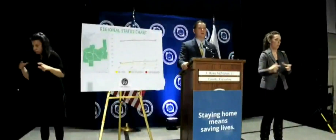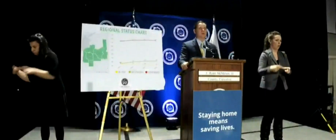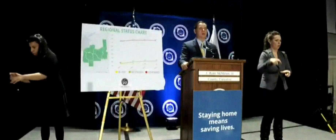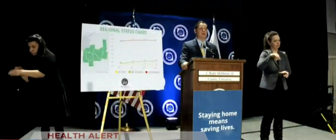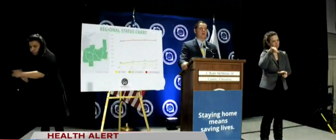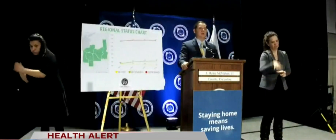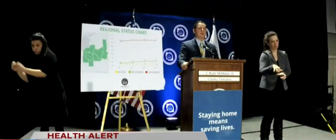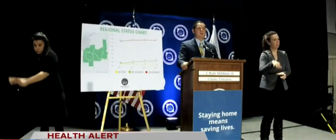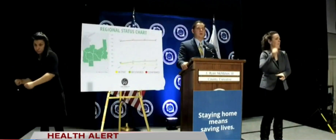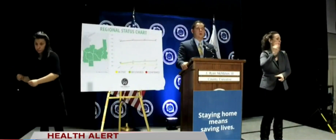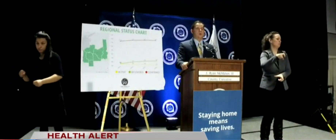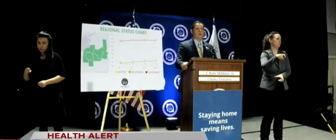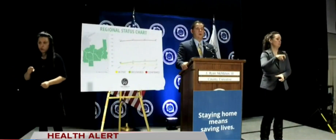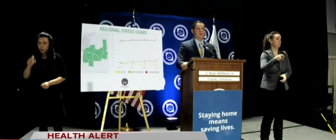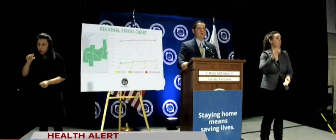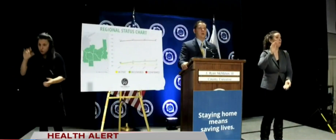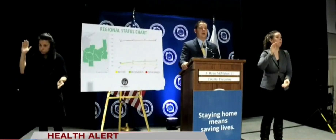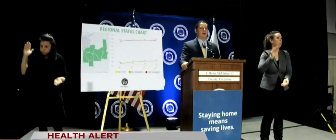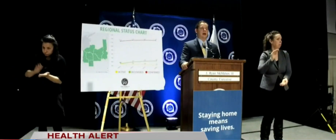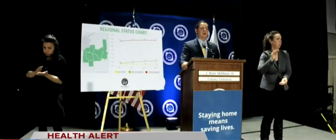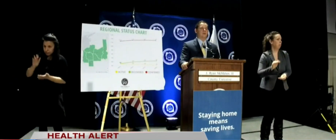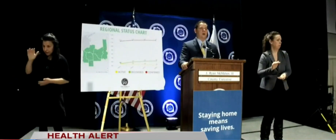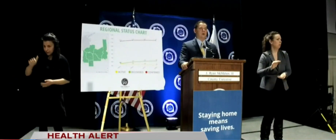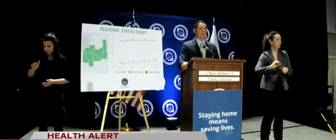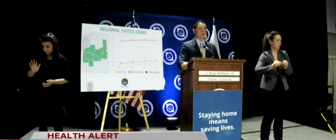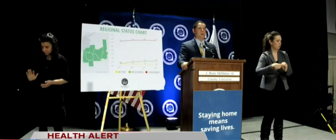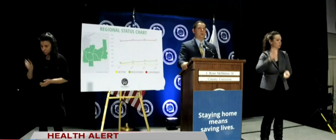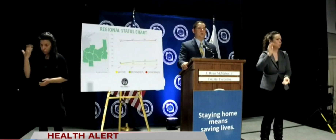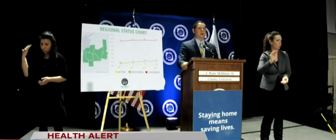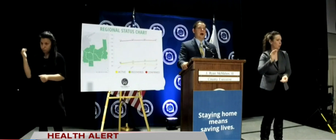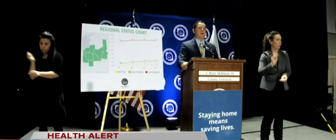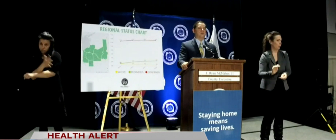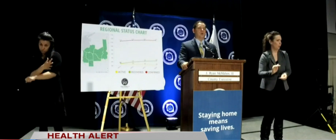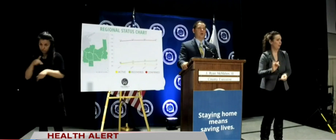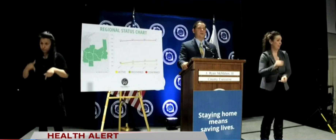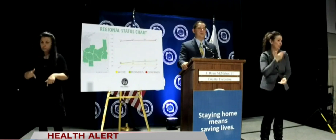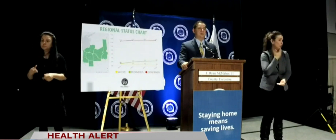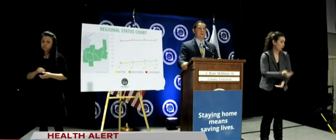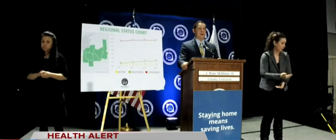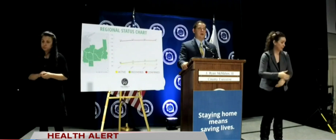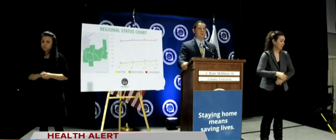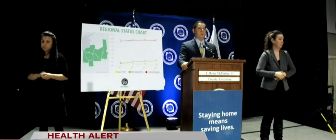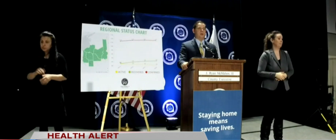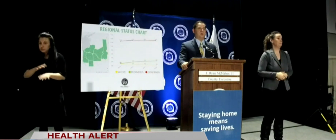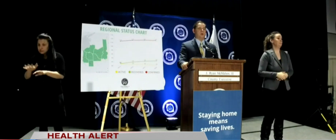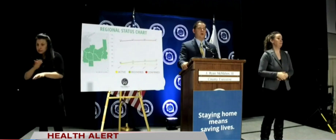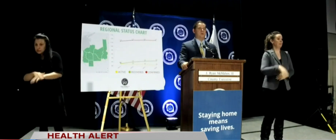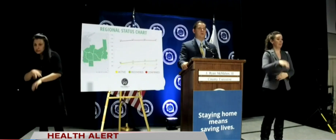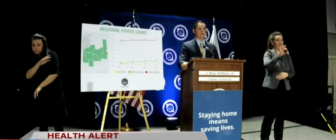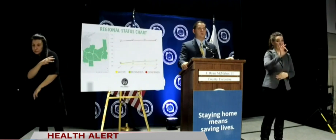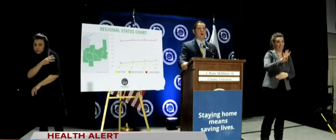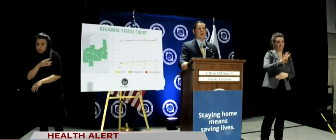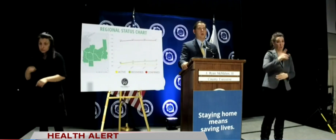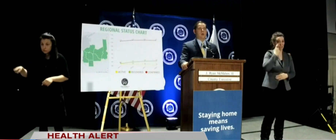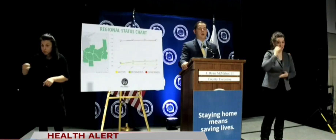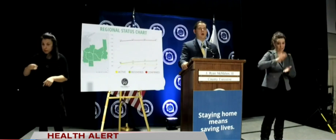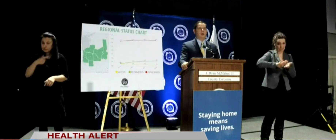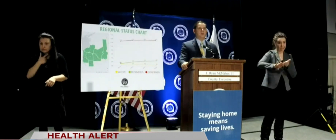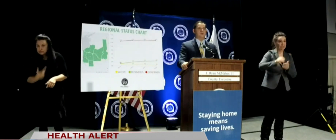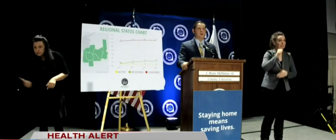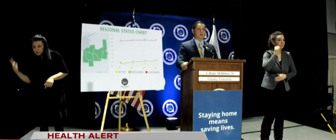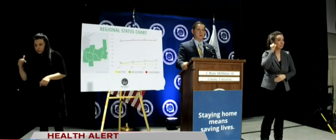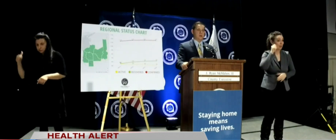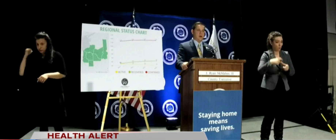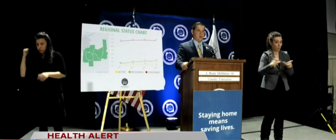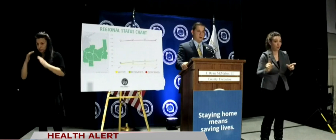from yesterday. So we had a lot of people out of quarantine in that number. We had recoveries as well.